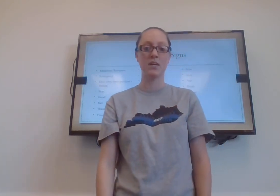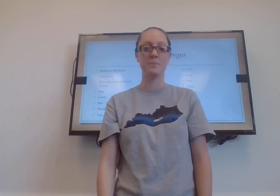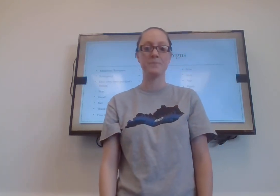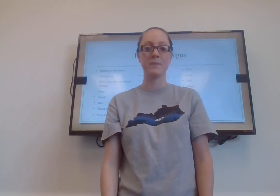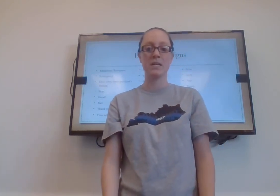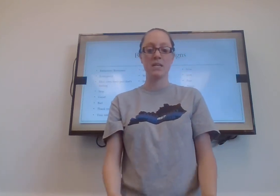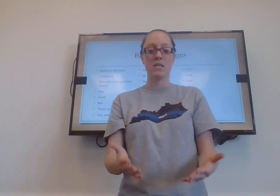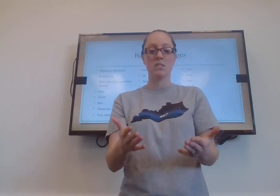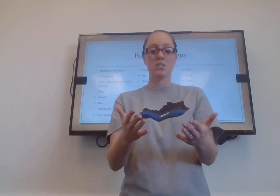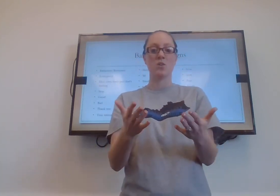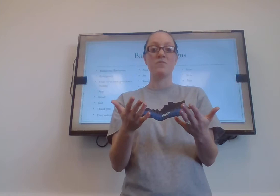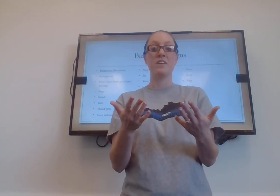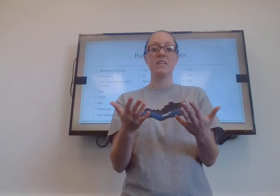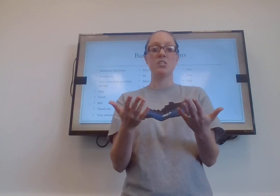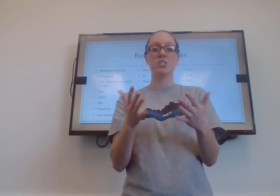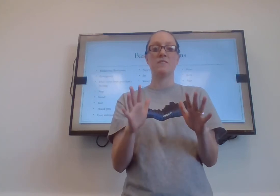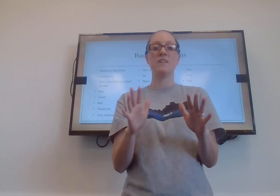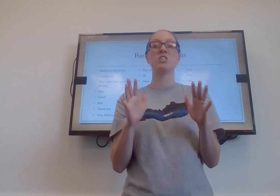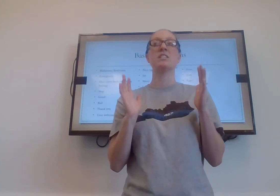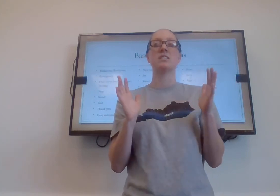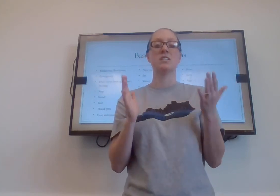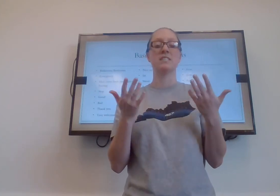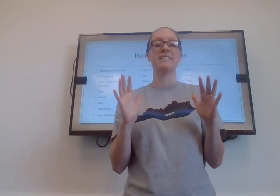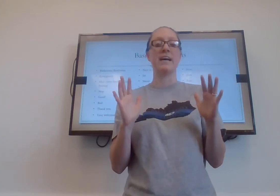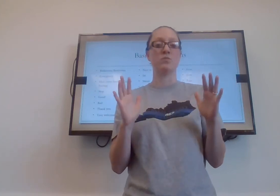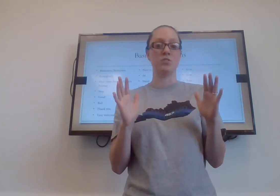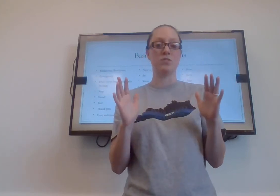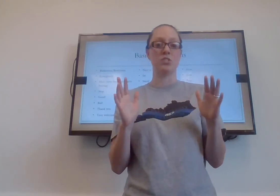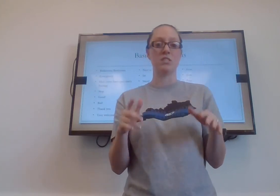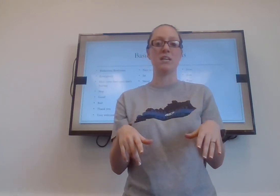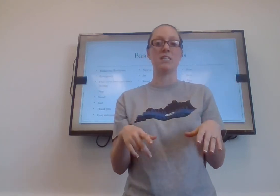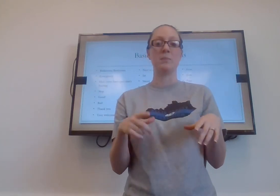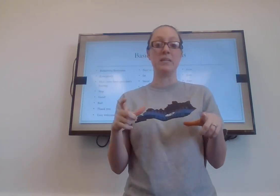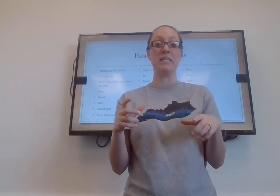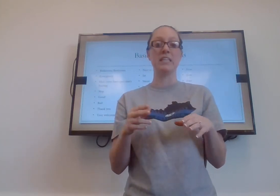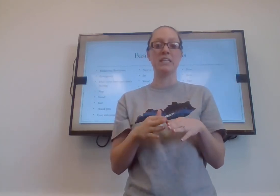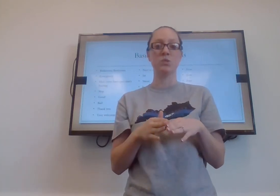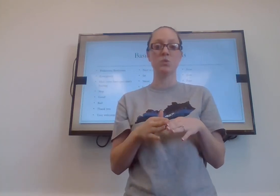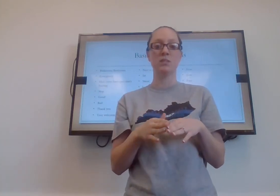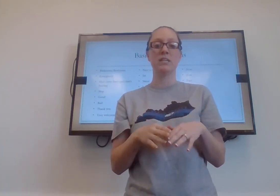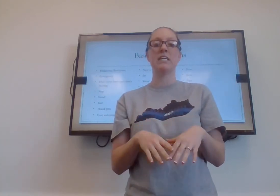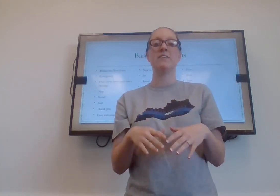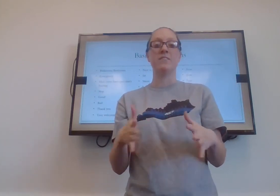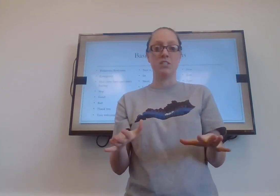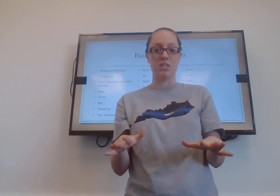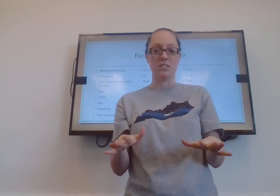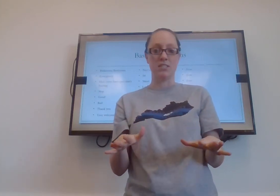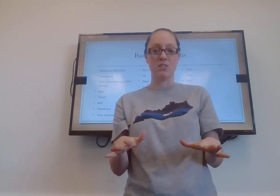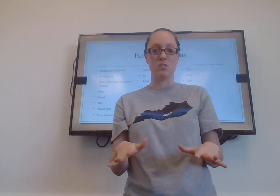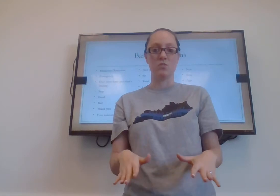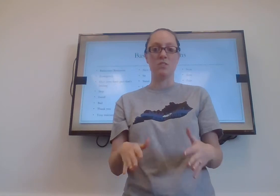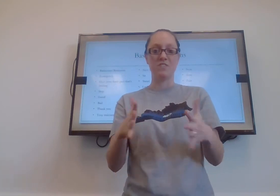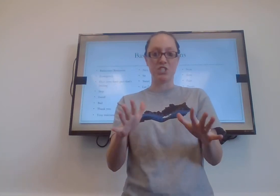whatever. So finish has a sound to it, just like the big and the little. Finish has a sound. So